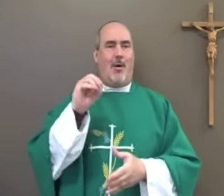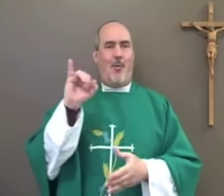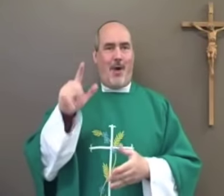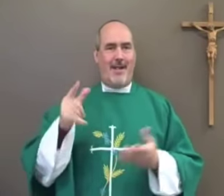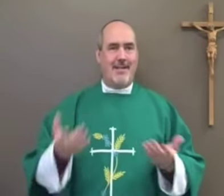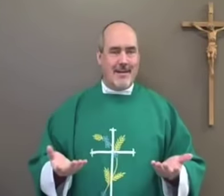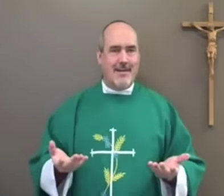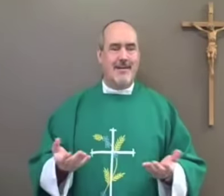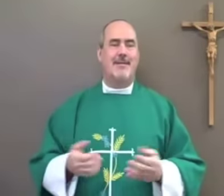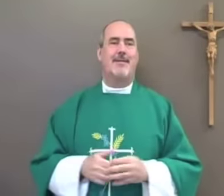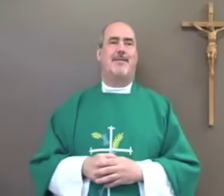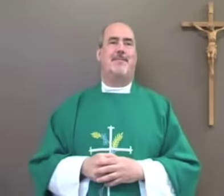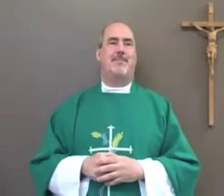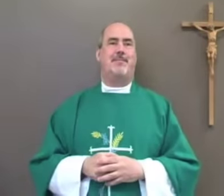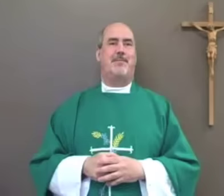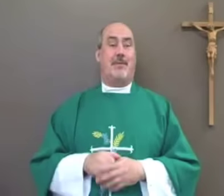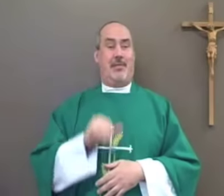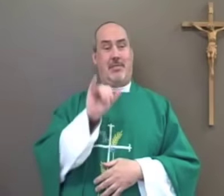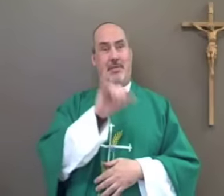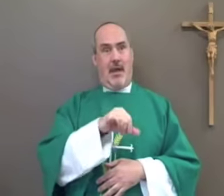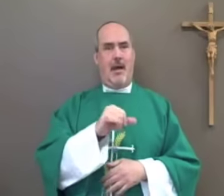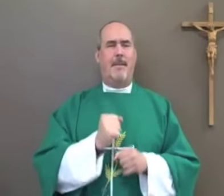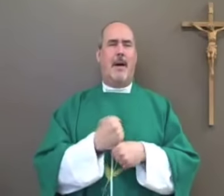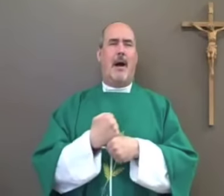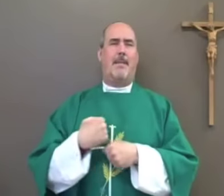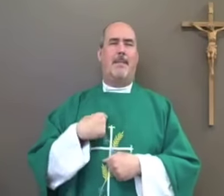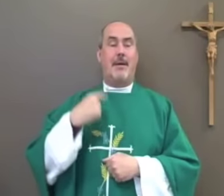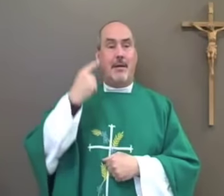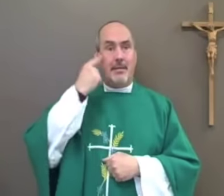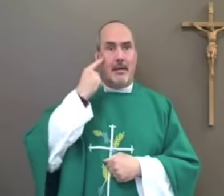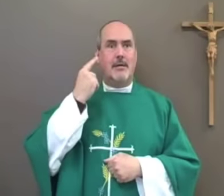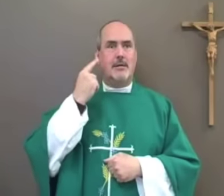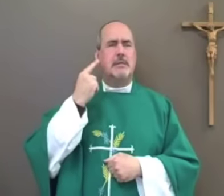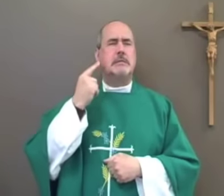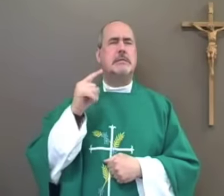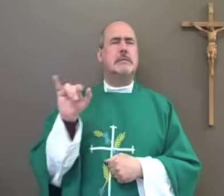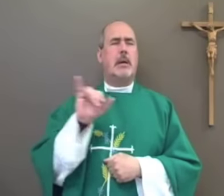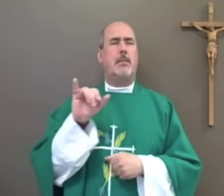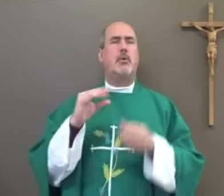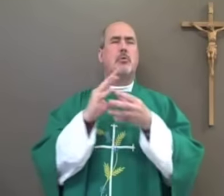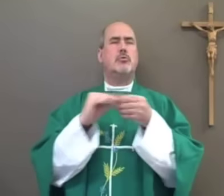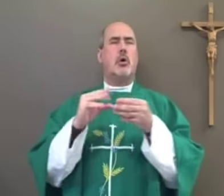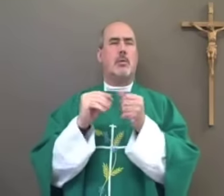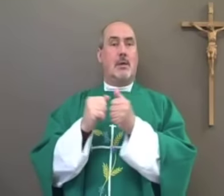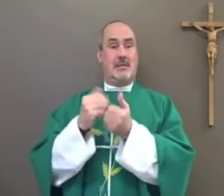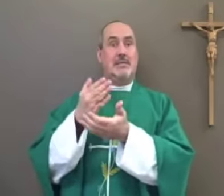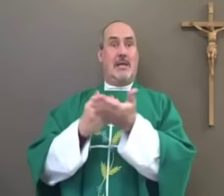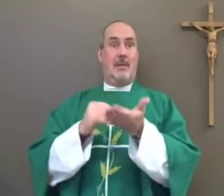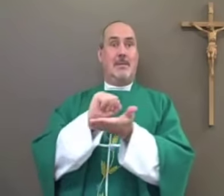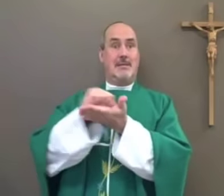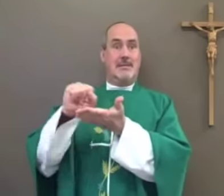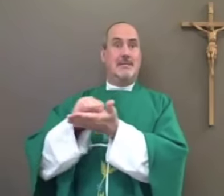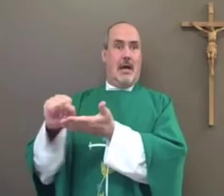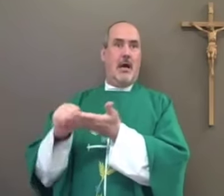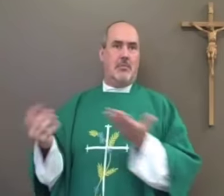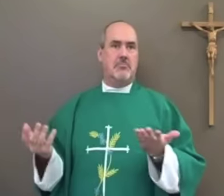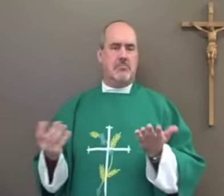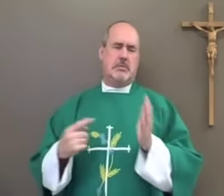And then the flour and oil stopped replenishing itself. This made me think of another story of some